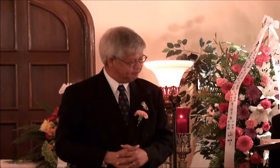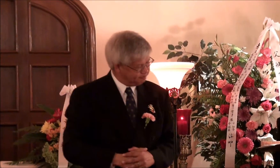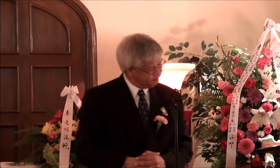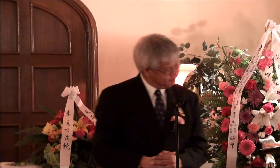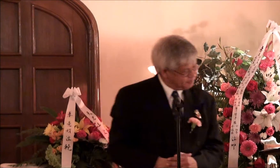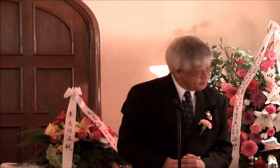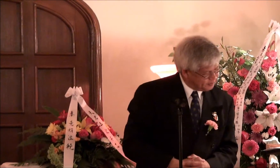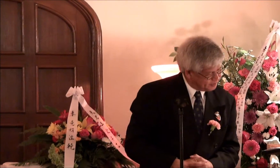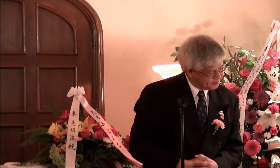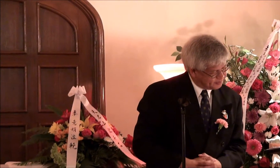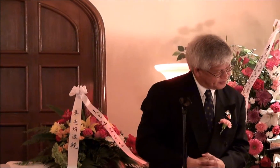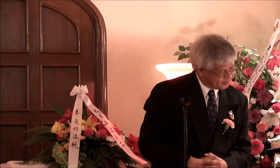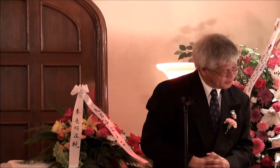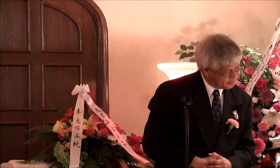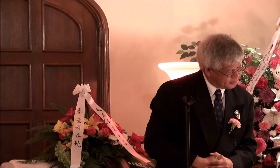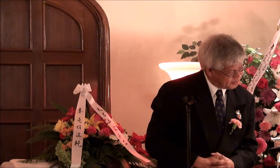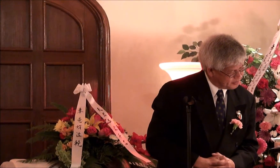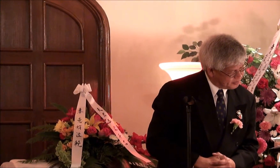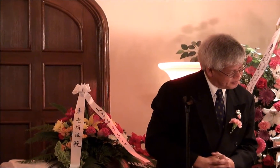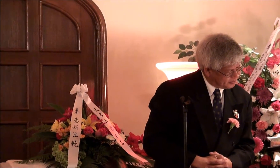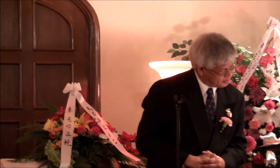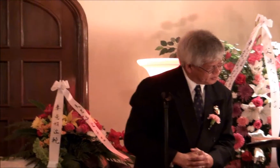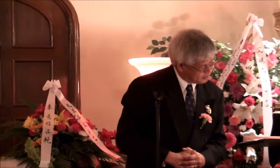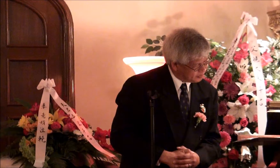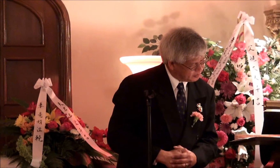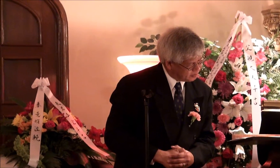So he felt about the deaf community as he does about me.